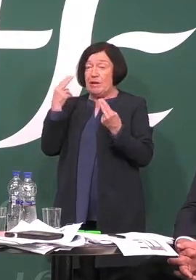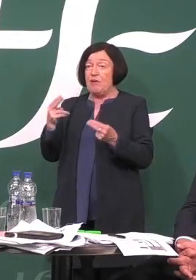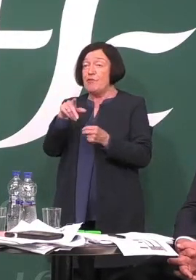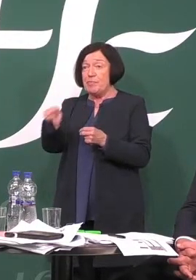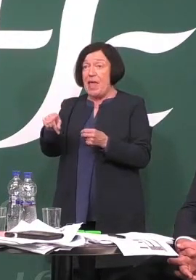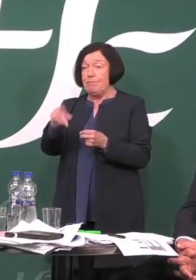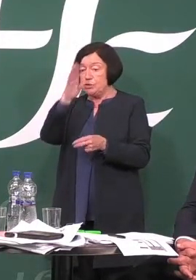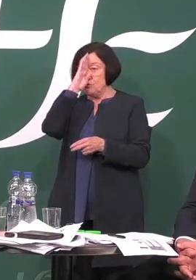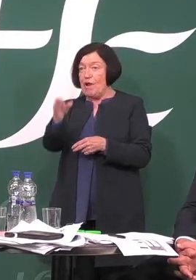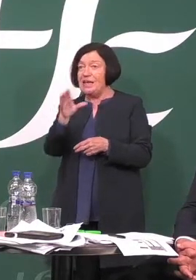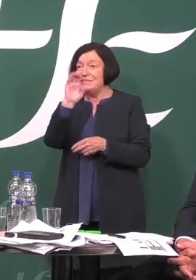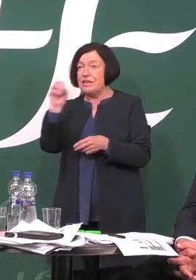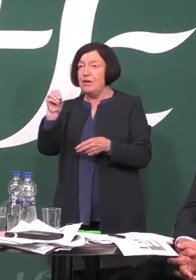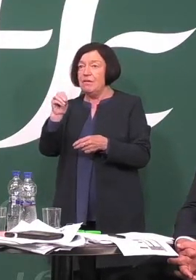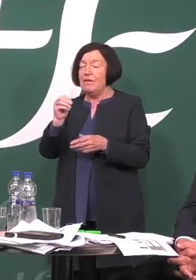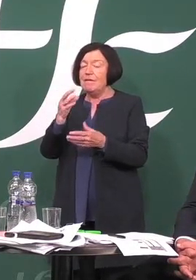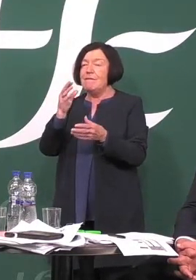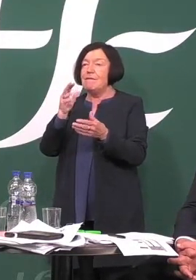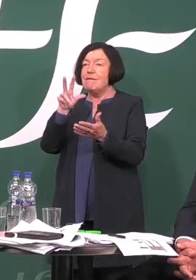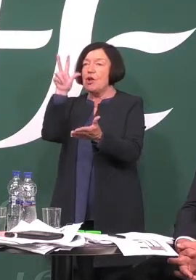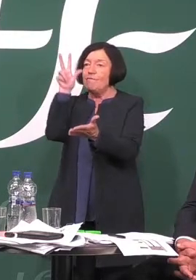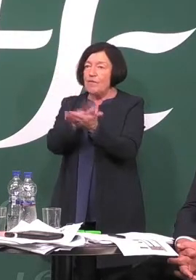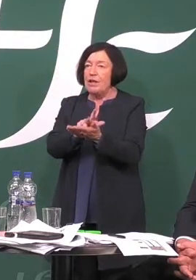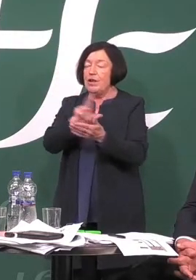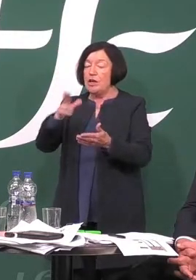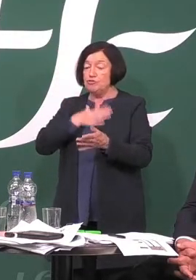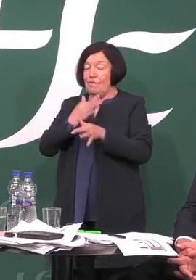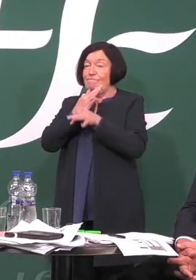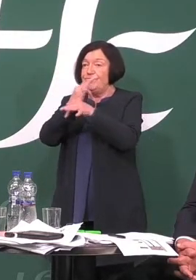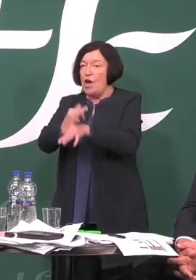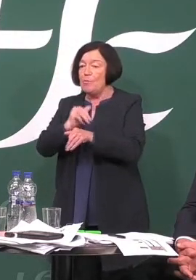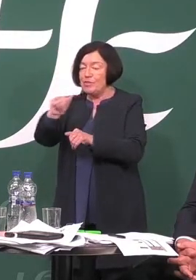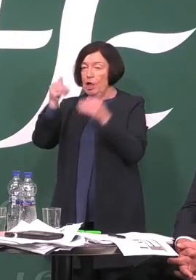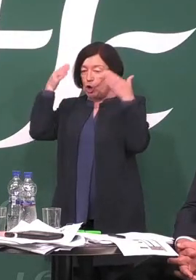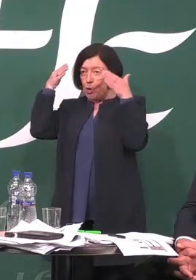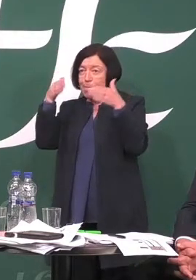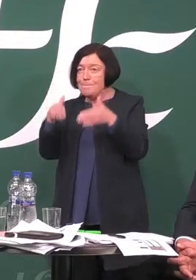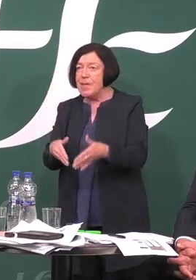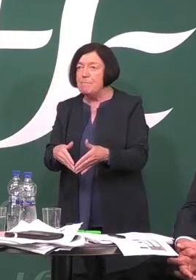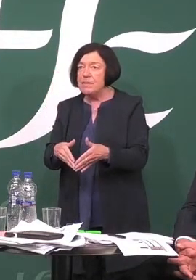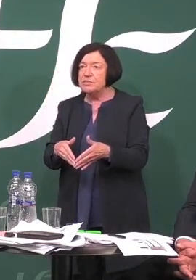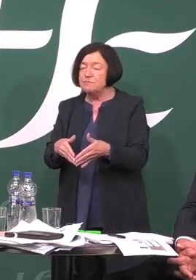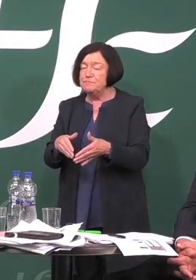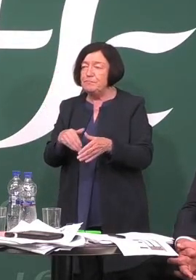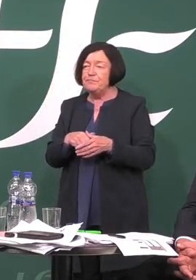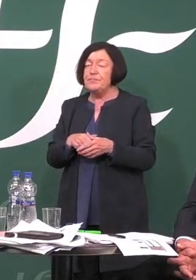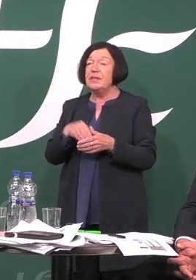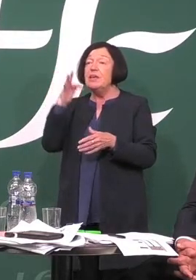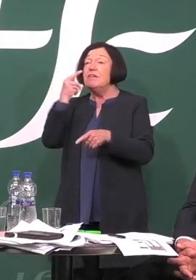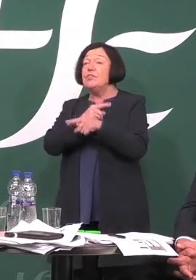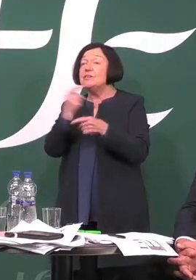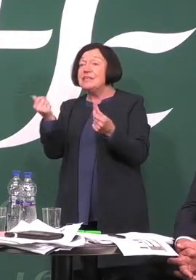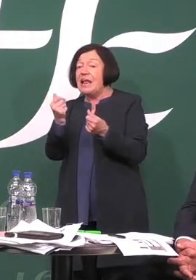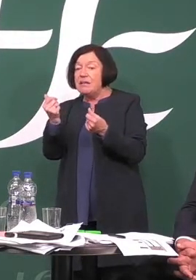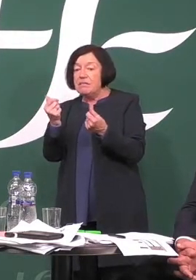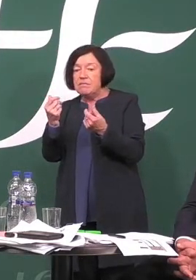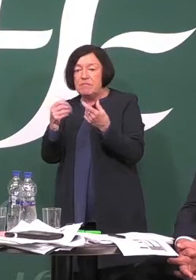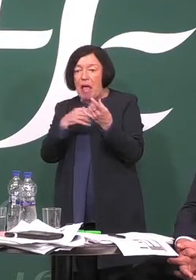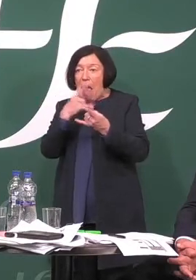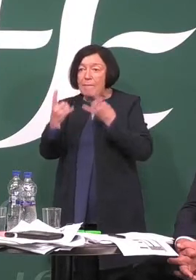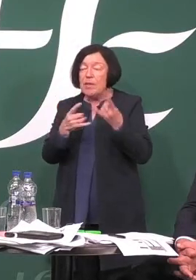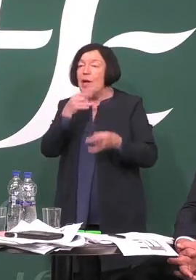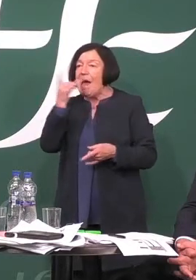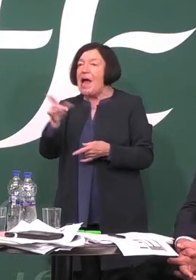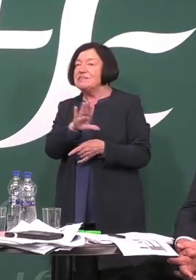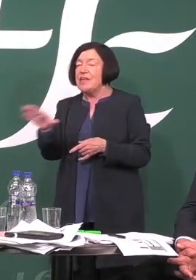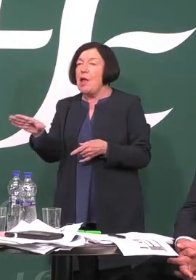directly from the CEOs, confirmation not just of compliance but of their commitment, which we have received. So if there's any exceptions, we've asked